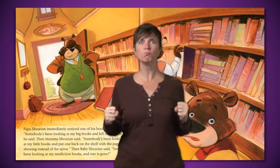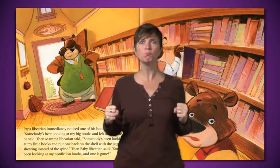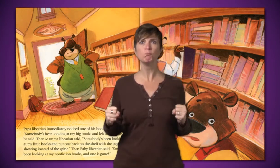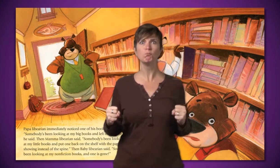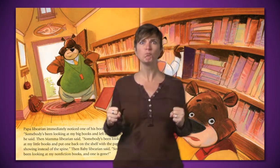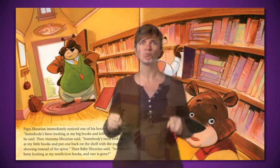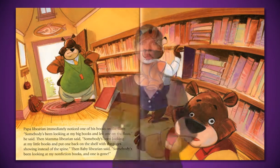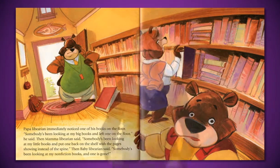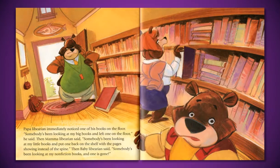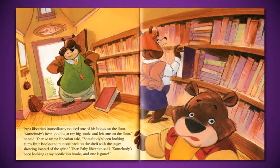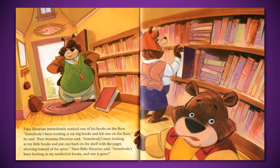gone."